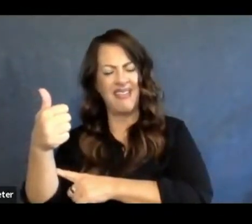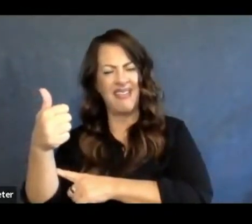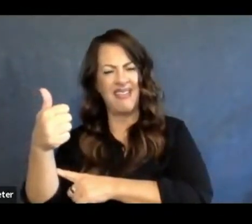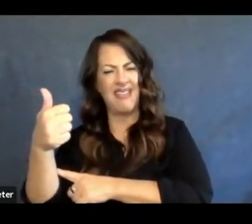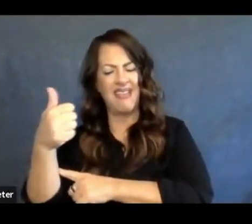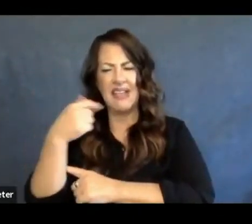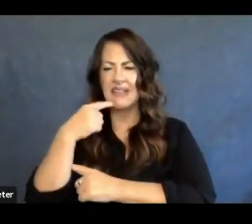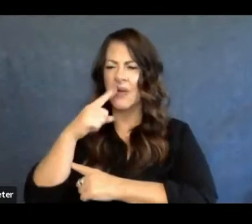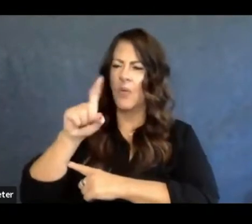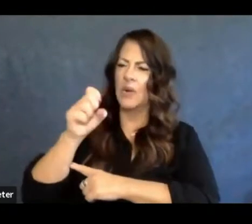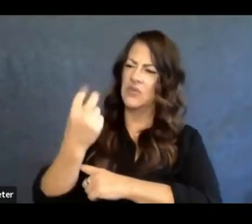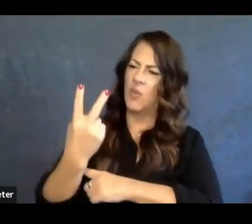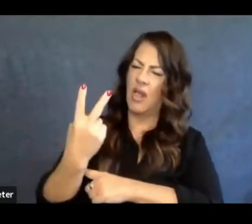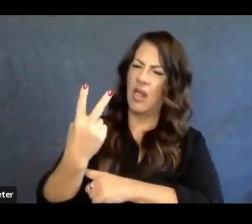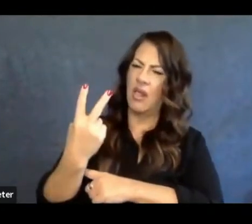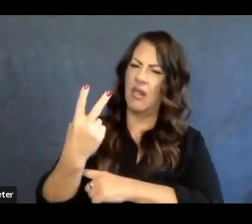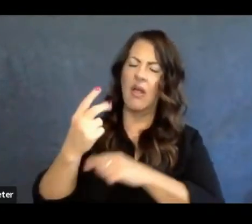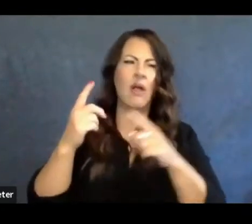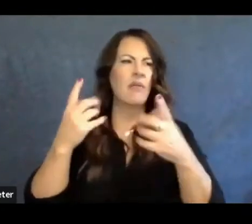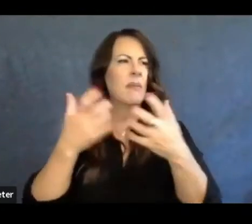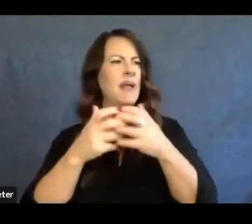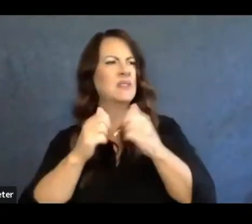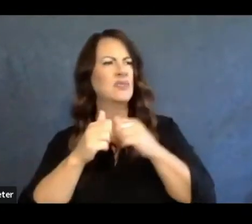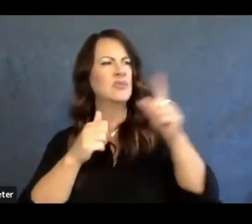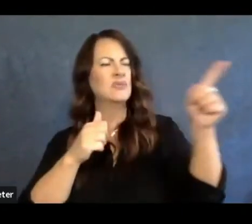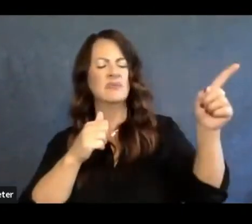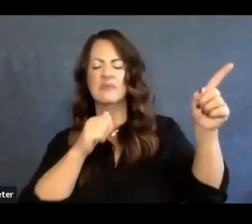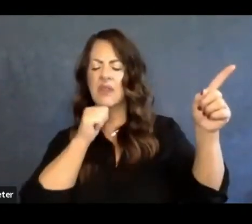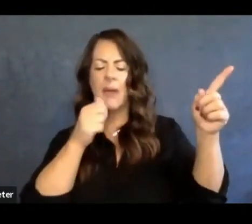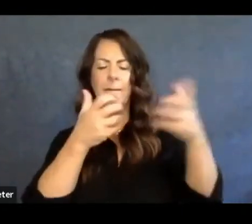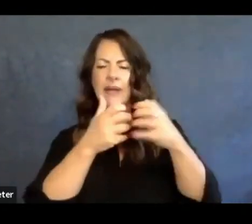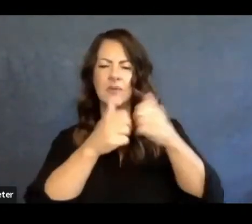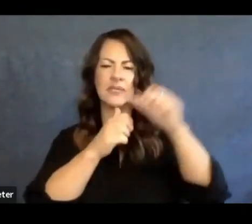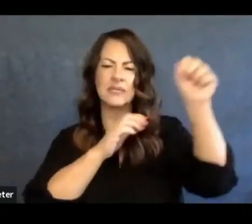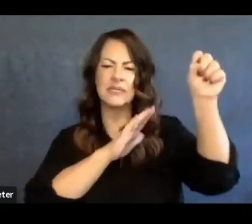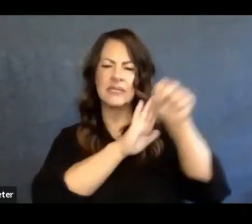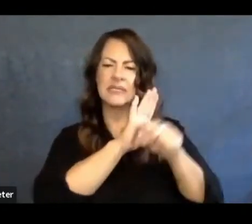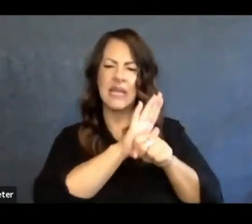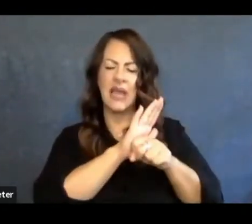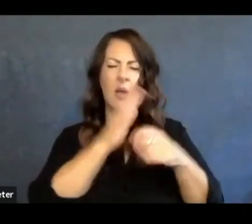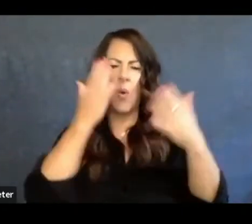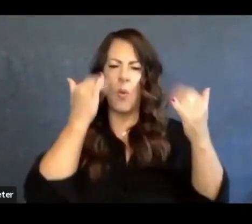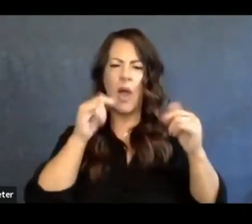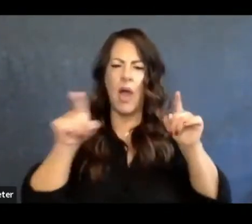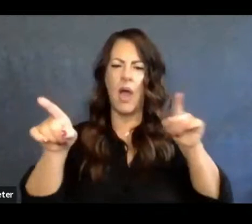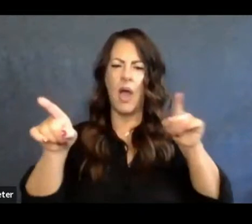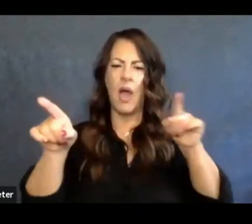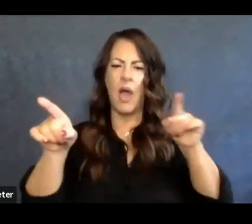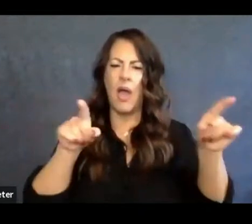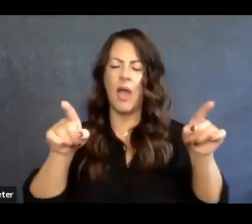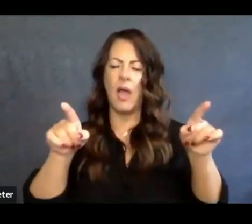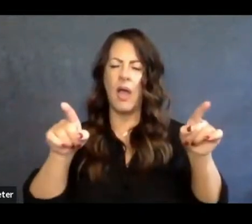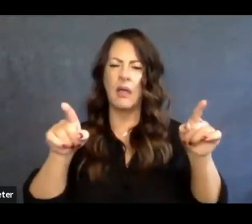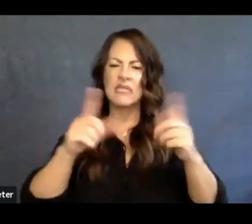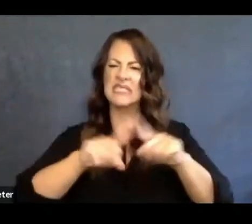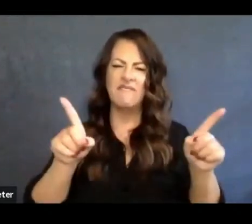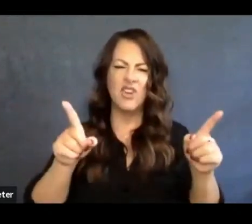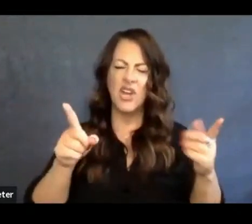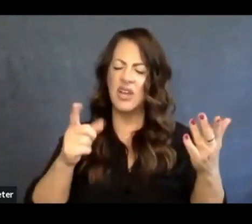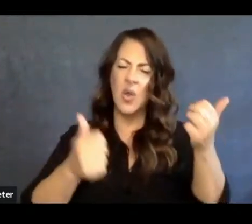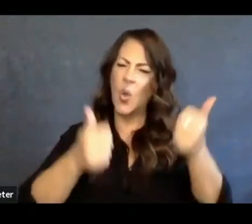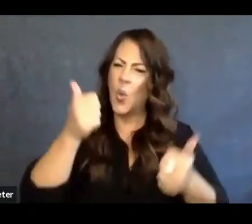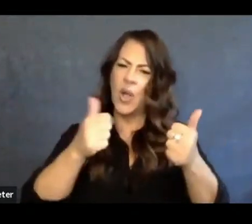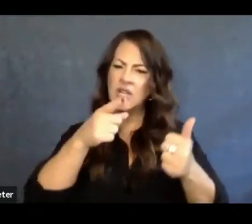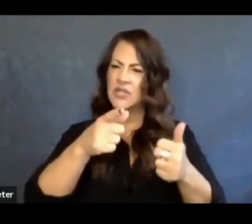says was calculated with state data. So I'm trying to understand why the county and state case rates are still different, and which one you're